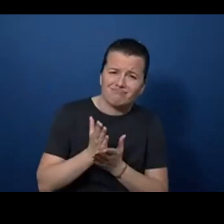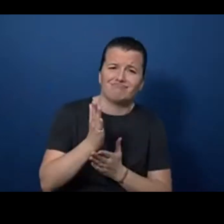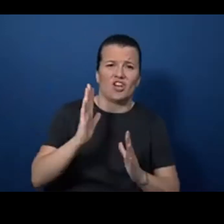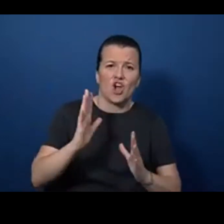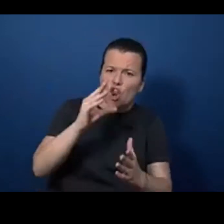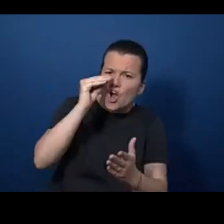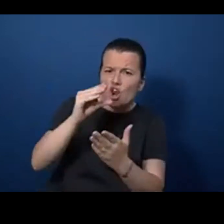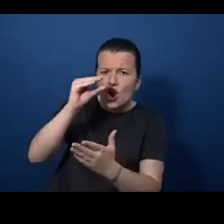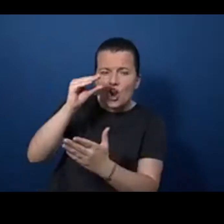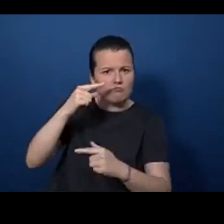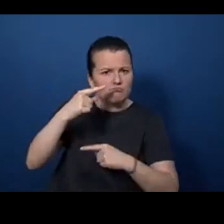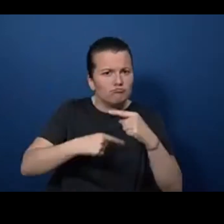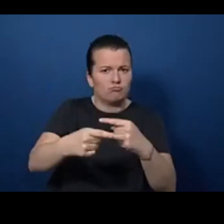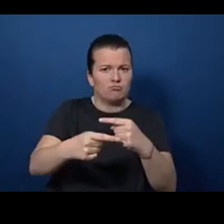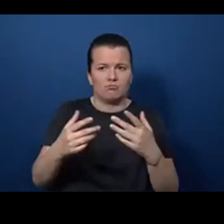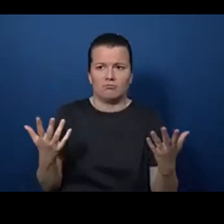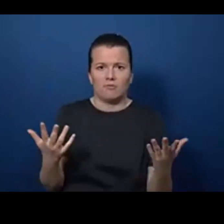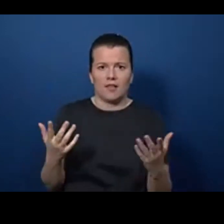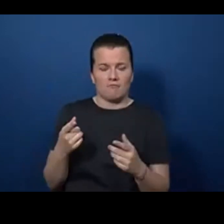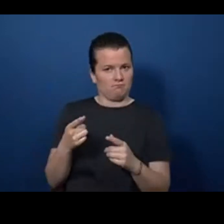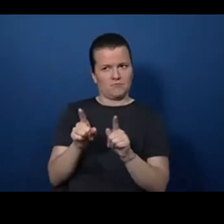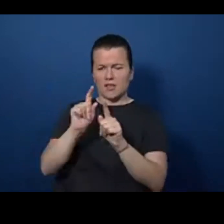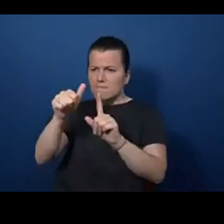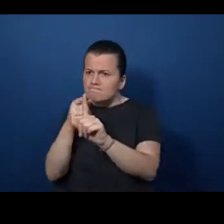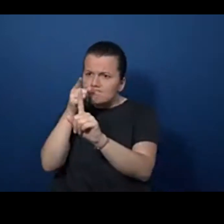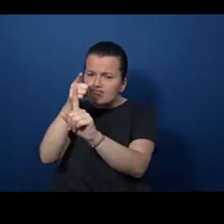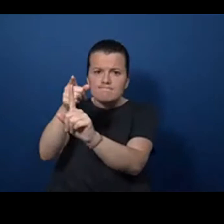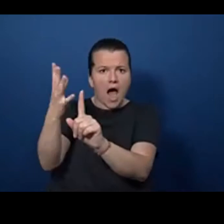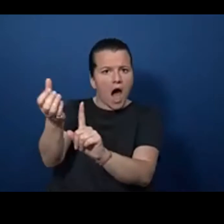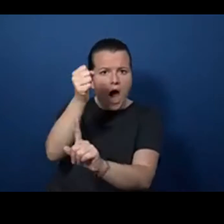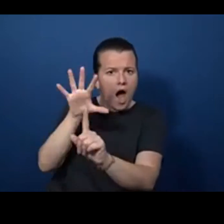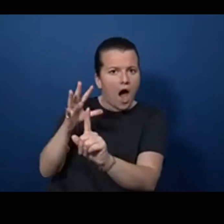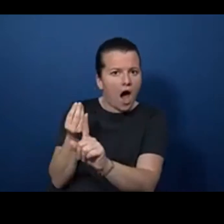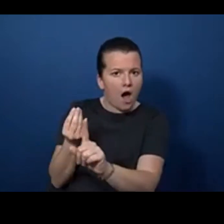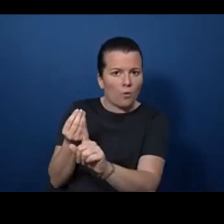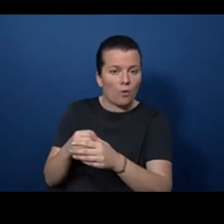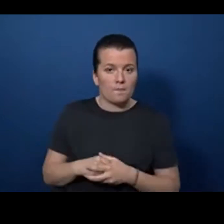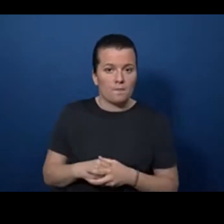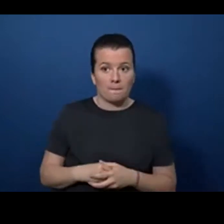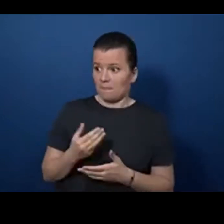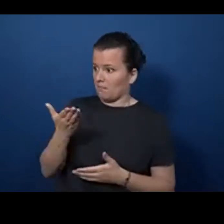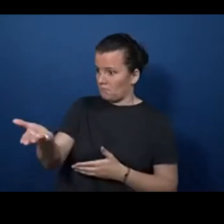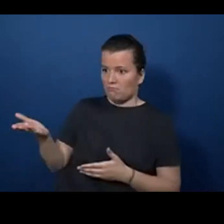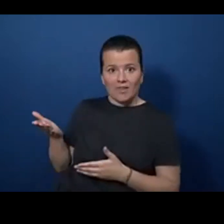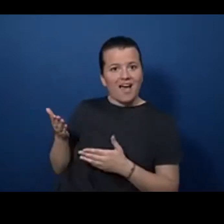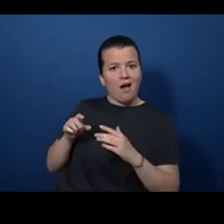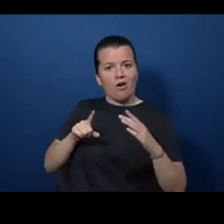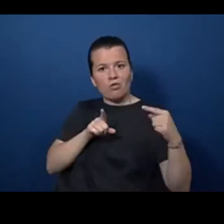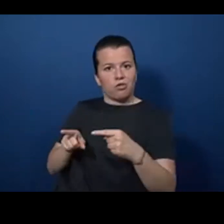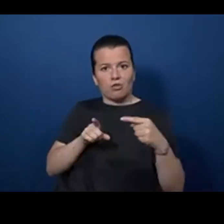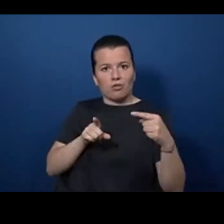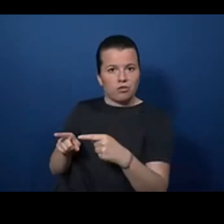is precisely to meet our goal for learning, and in particular with a gender